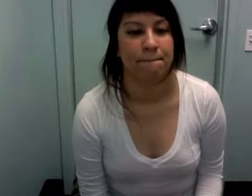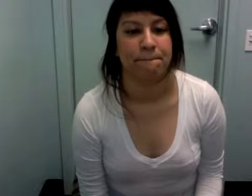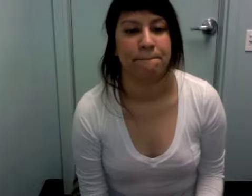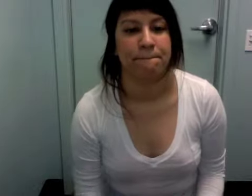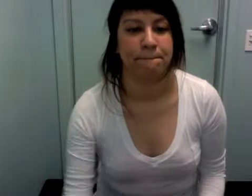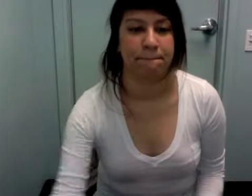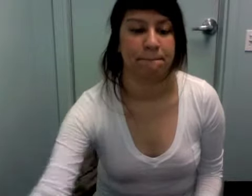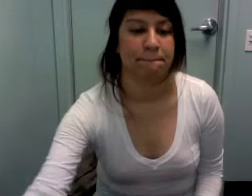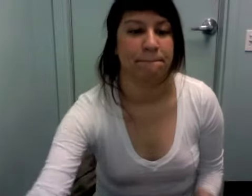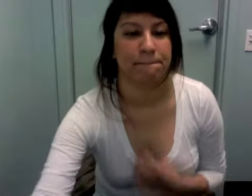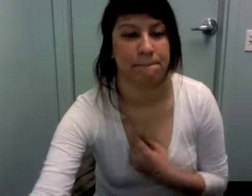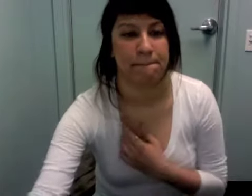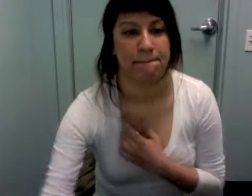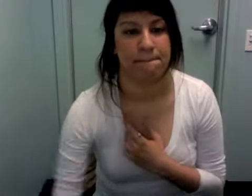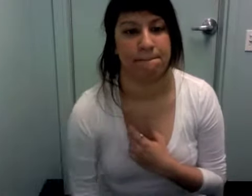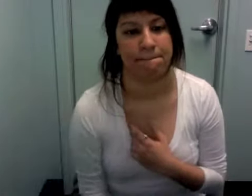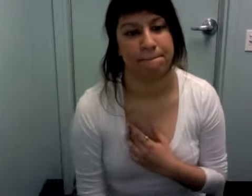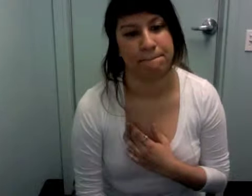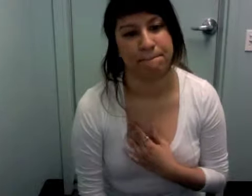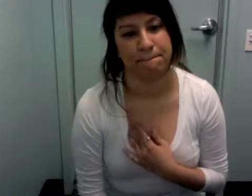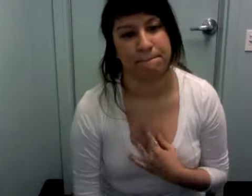These are also Michael Aram's.